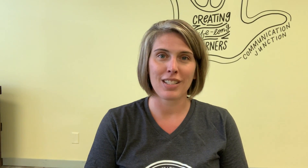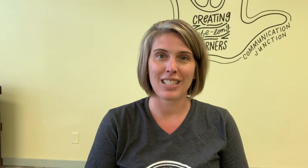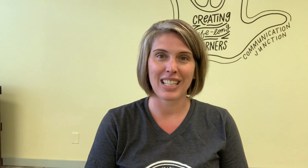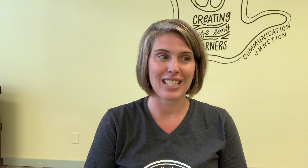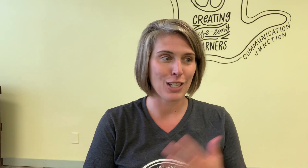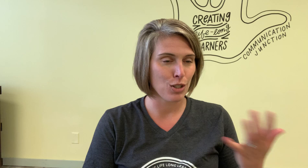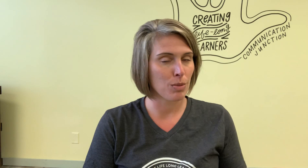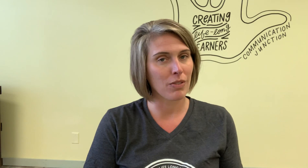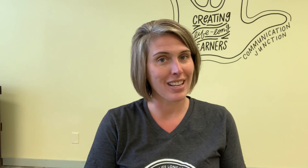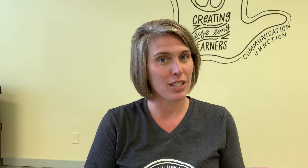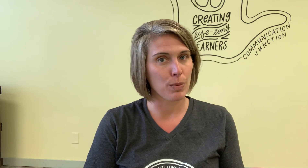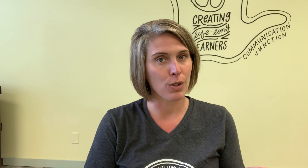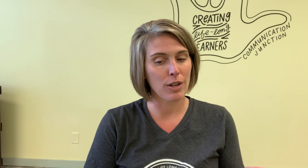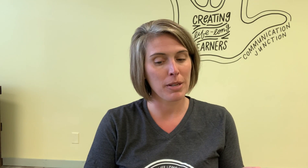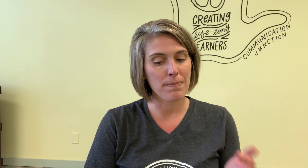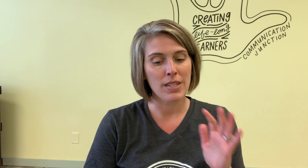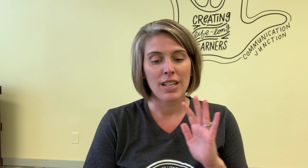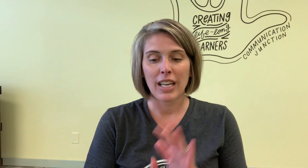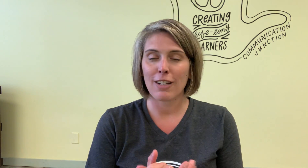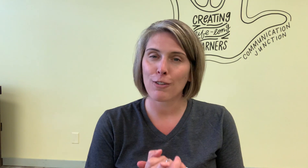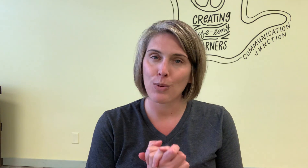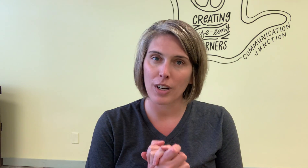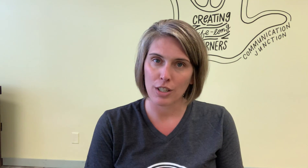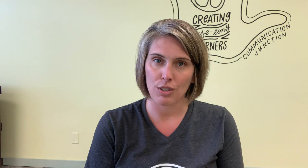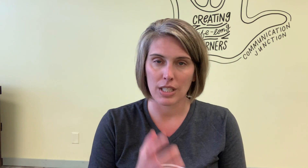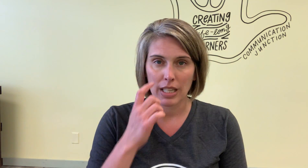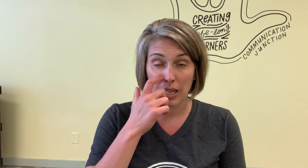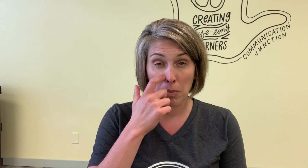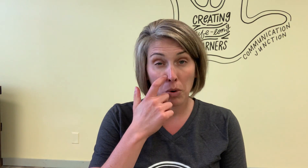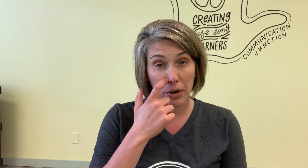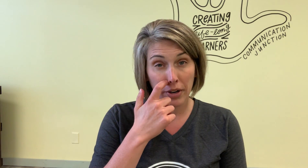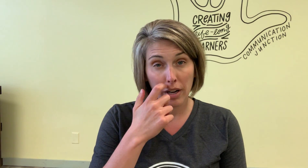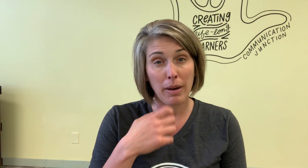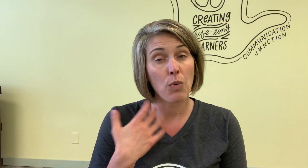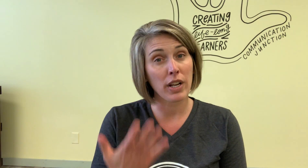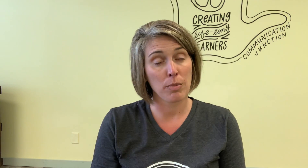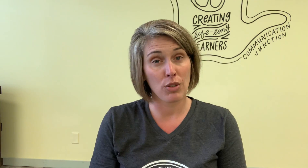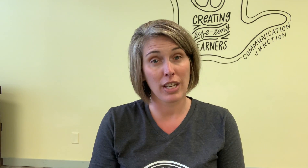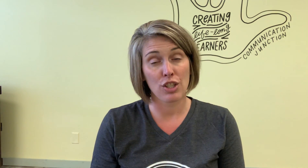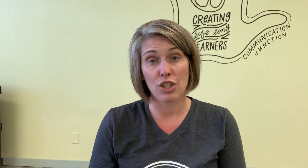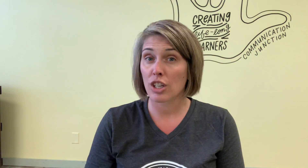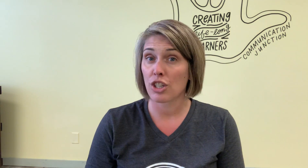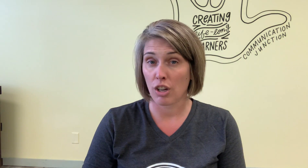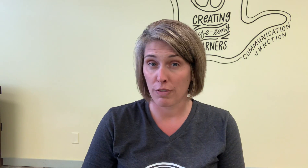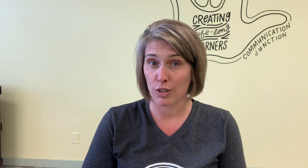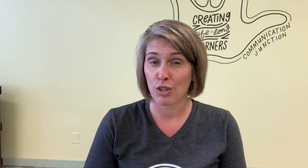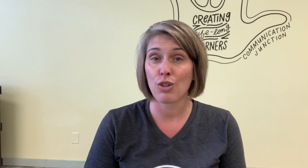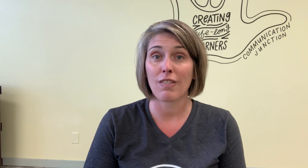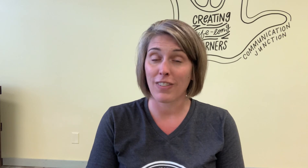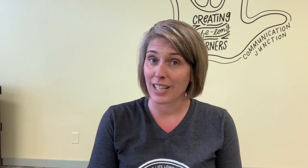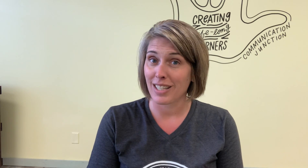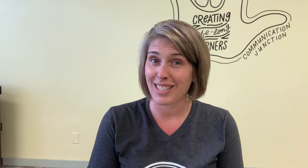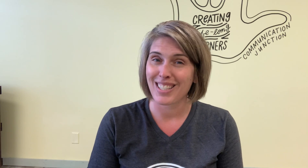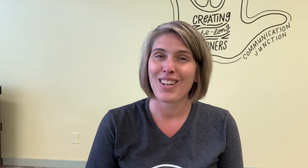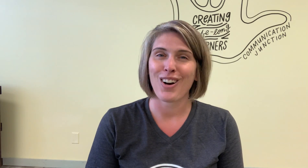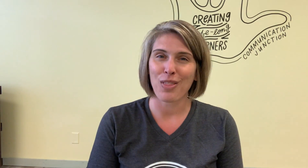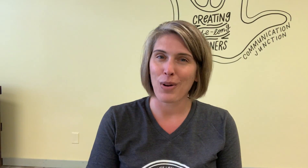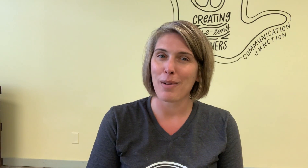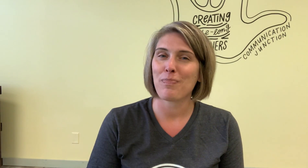to continue to provide this programming. And if you are interested in more about what Communication Junction offers, you can find us on the web